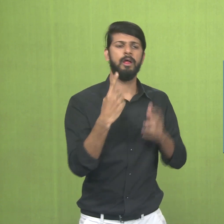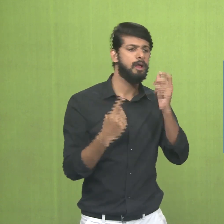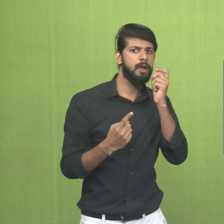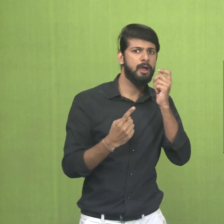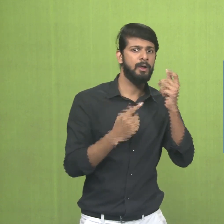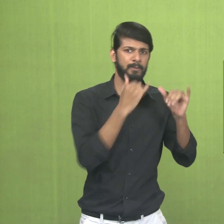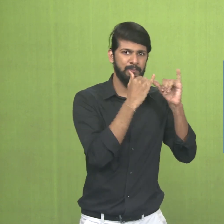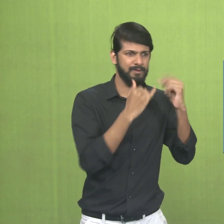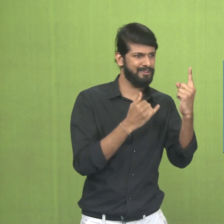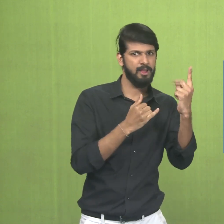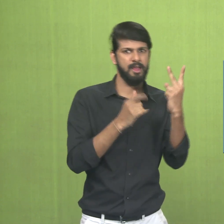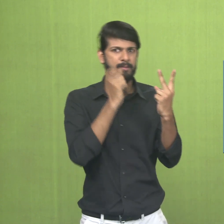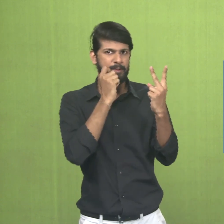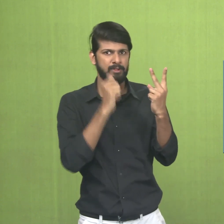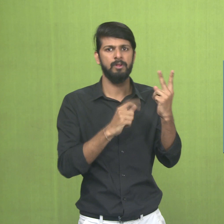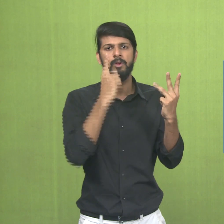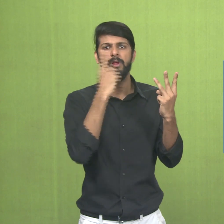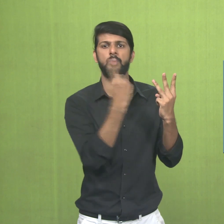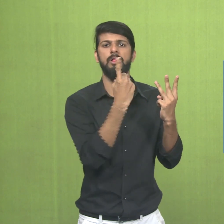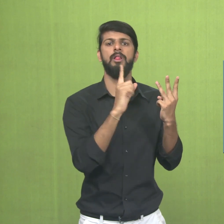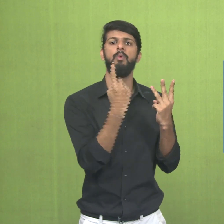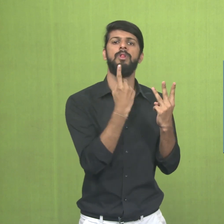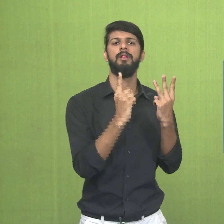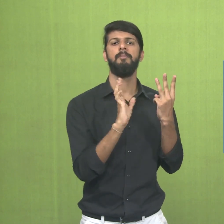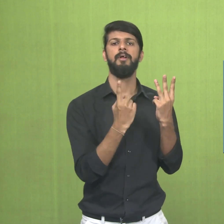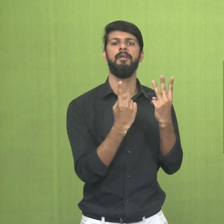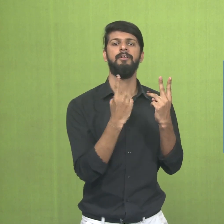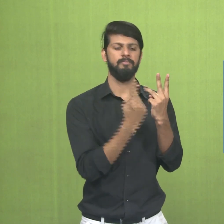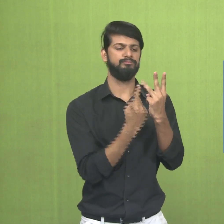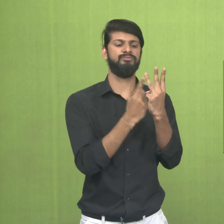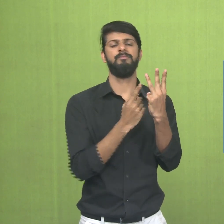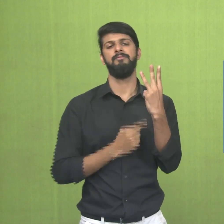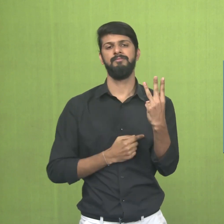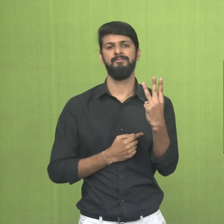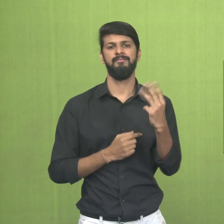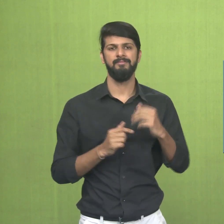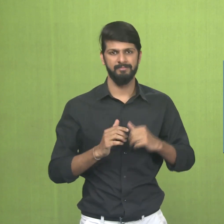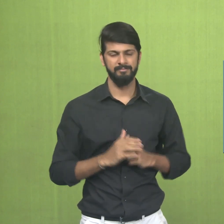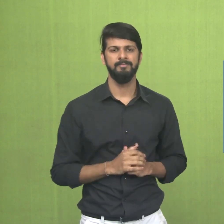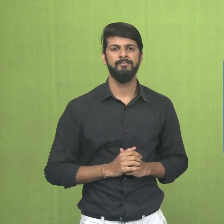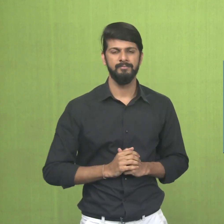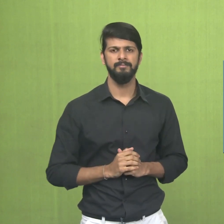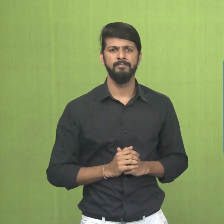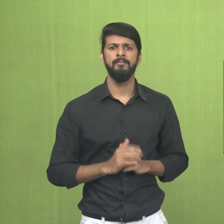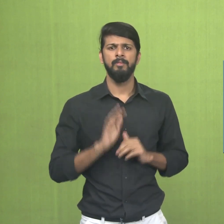The only girl. Krishna is the first, the second as well male, and the